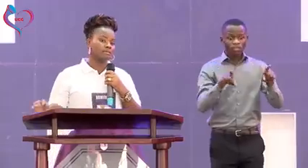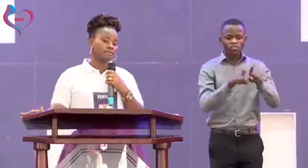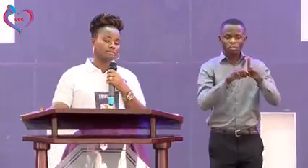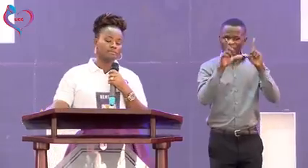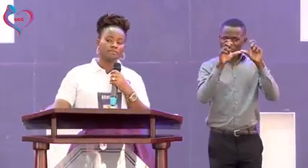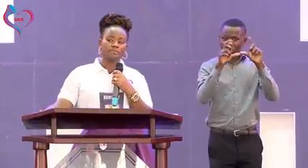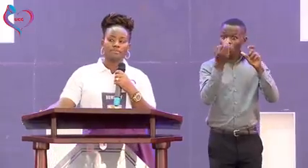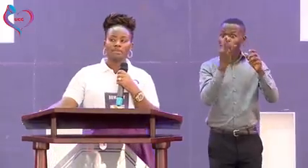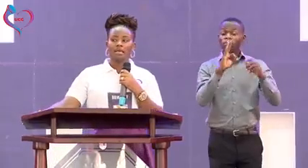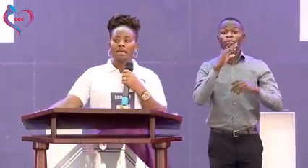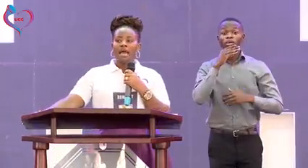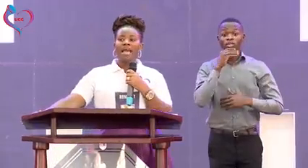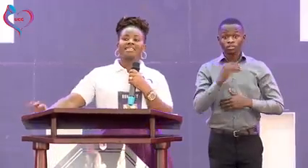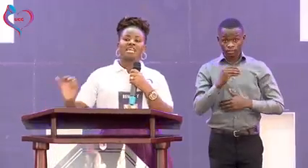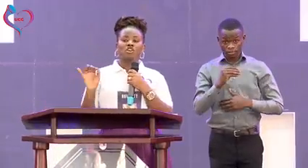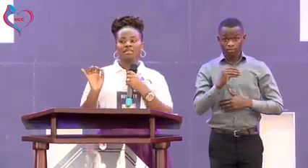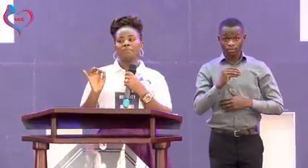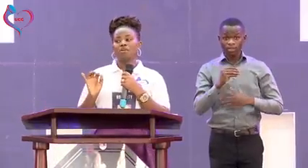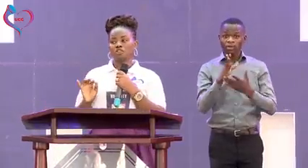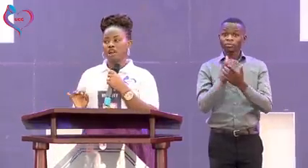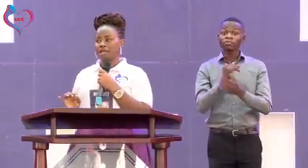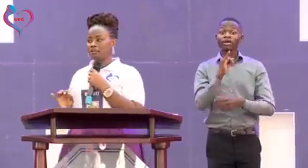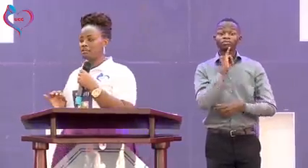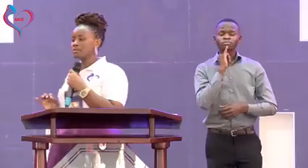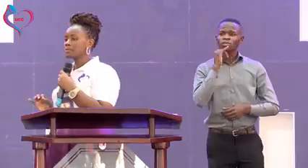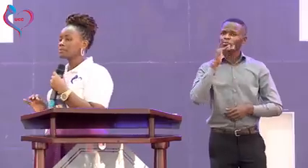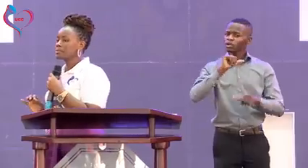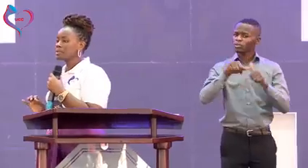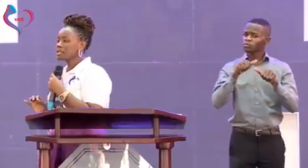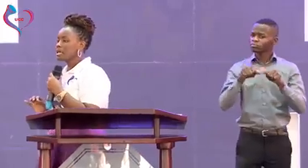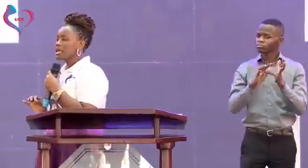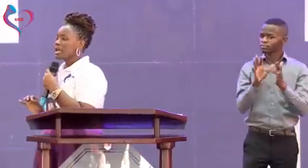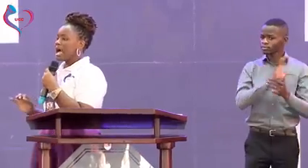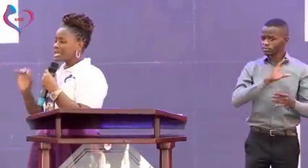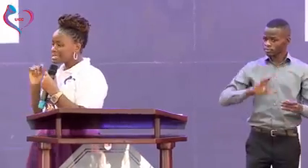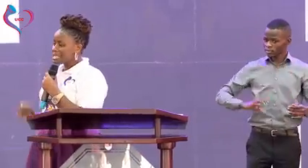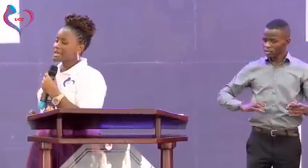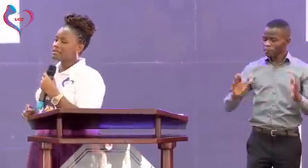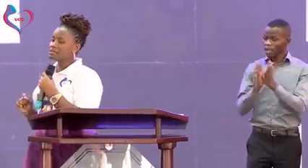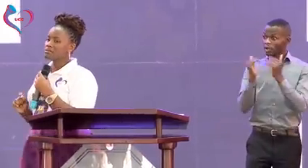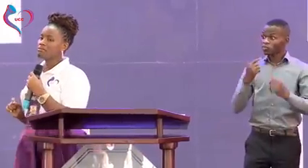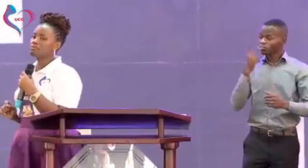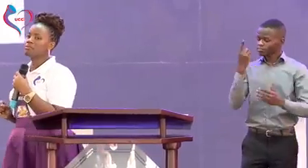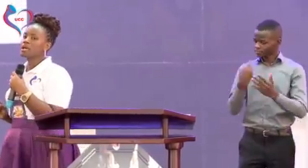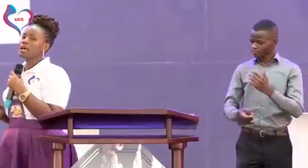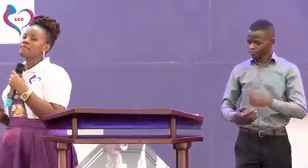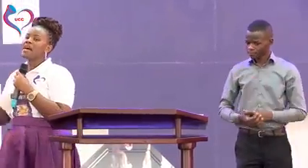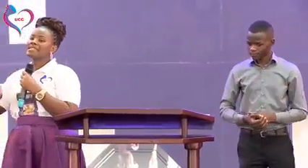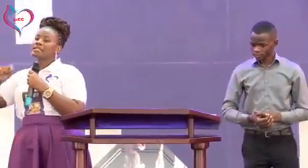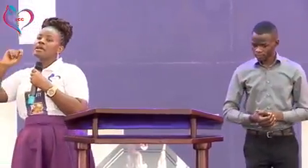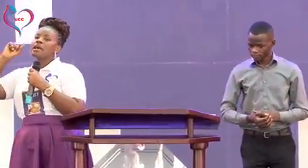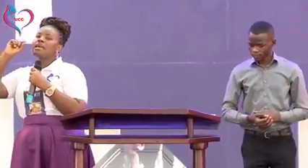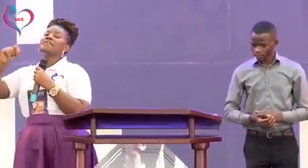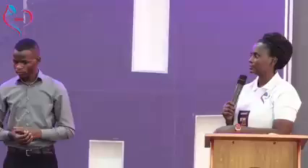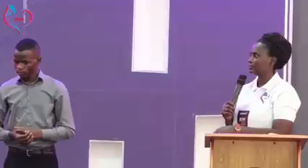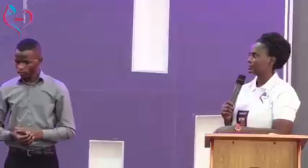man. Yasangwa mukifana nyecho mutu. Isaiah talks about Christ. Isaiah yogera ku Kristo. And he says, Nagamba,